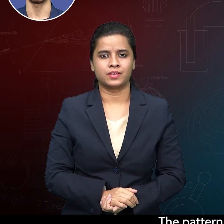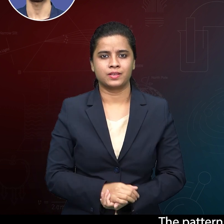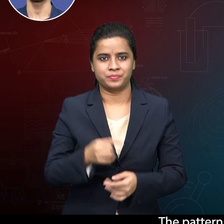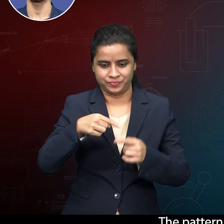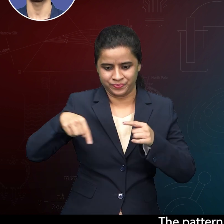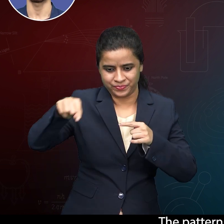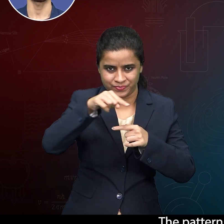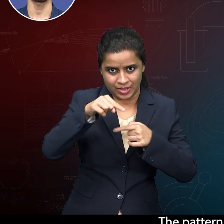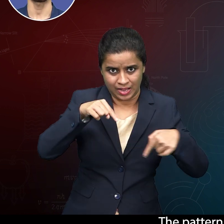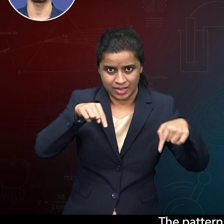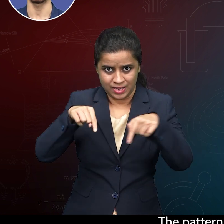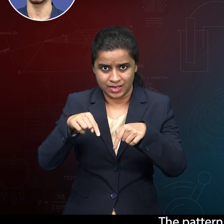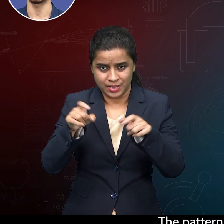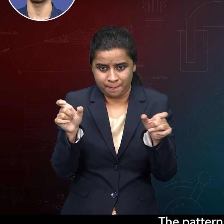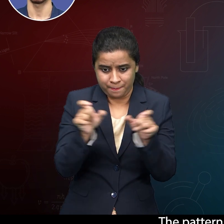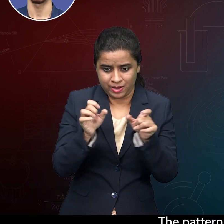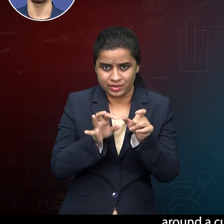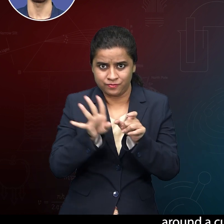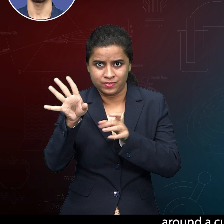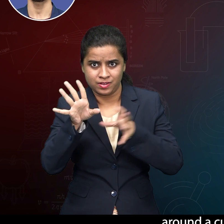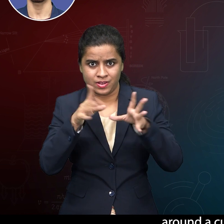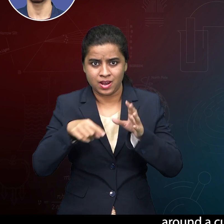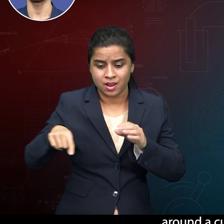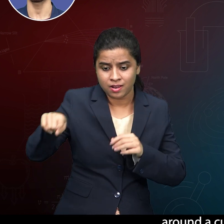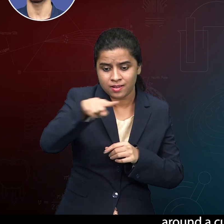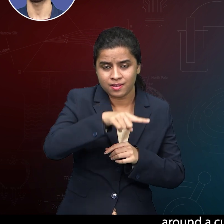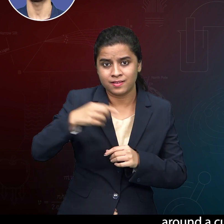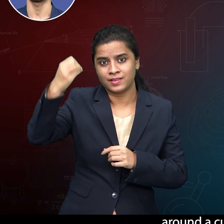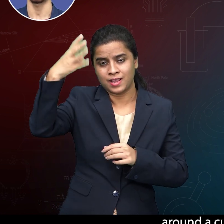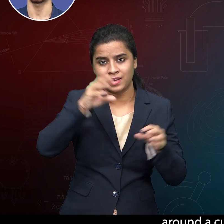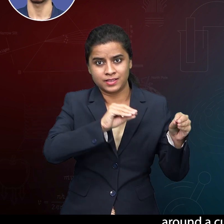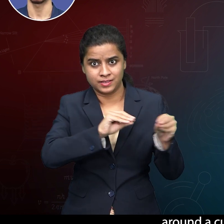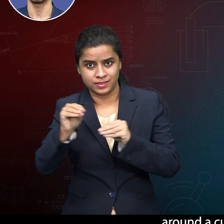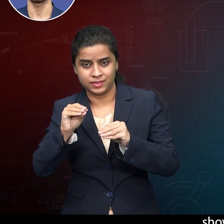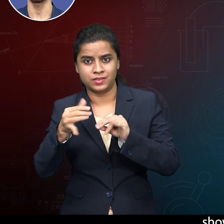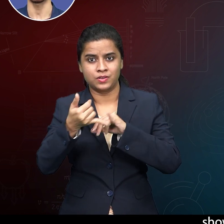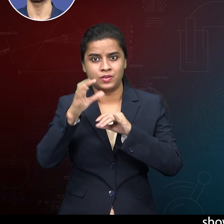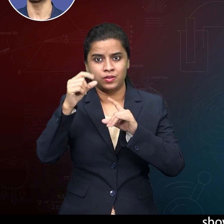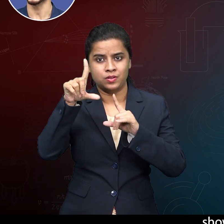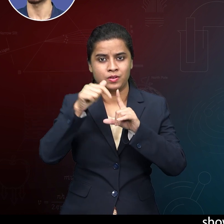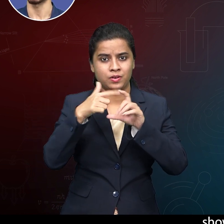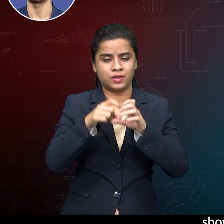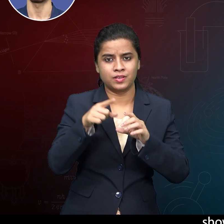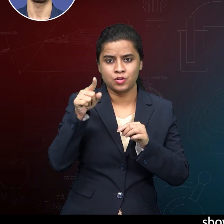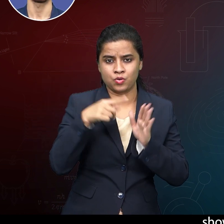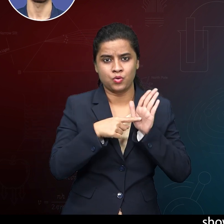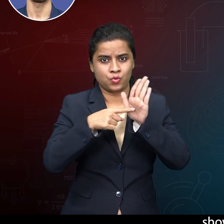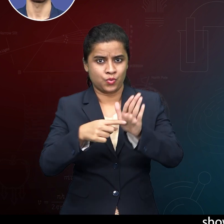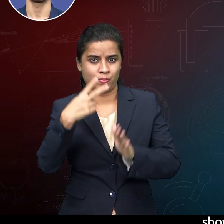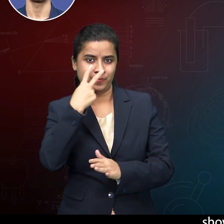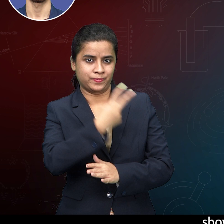The pattern of the magnetic field lines around a current carrying solenoid is shown in the diagram.